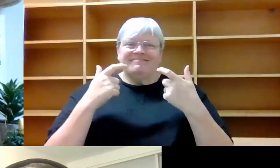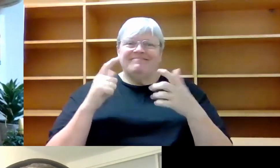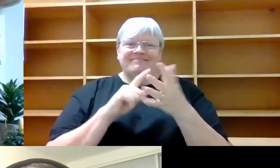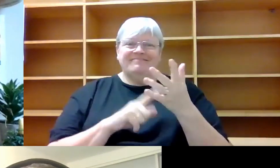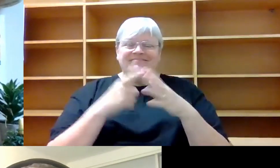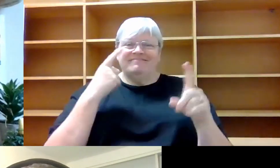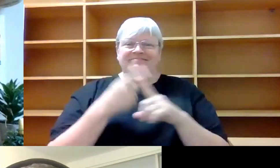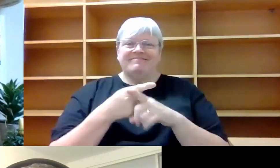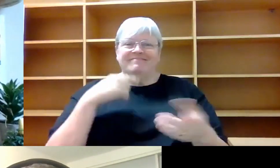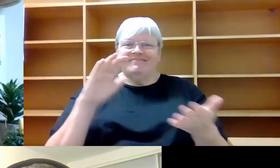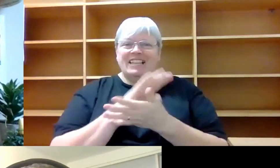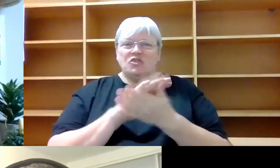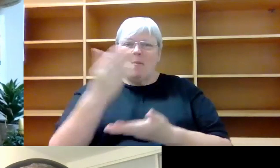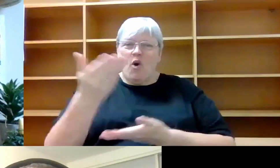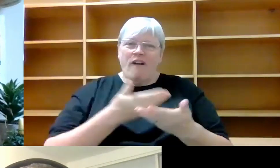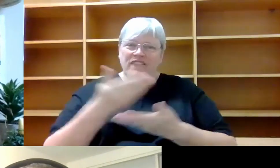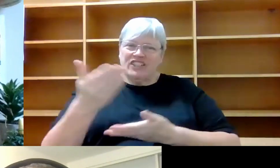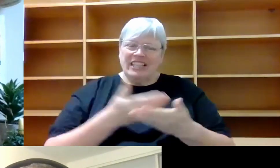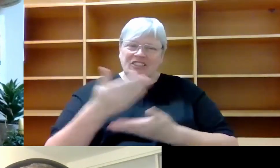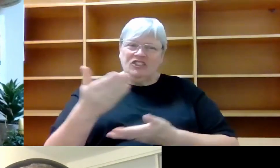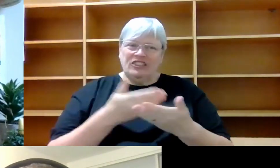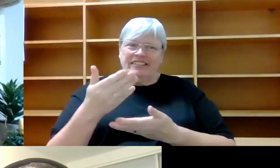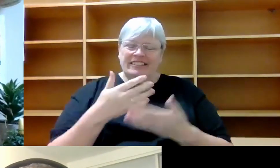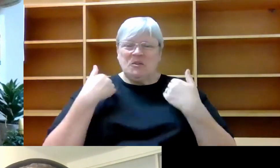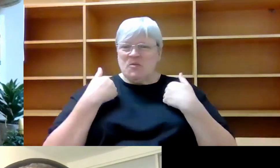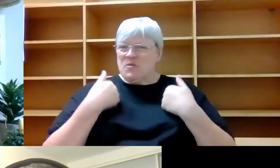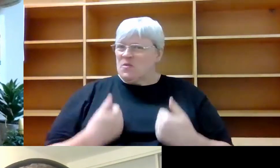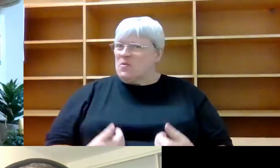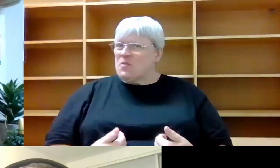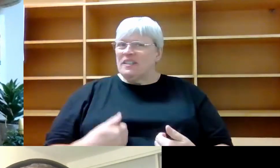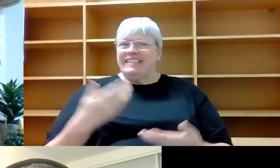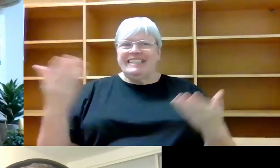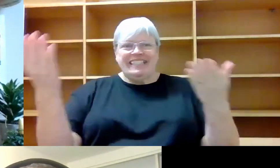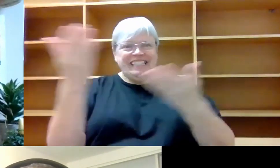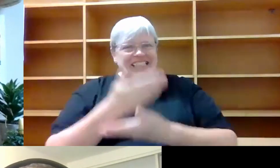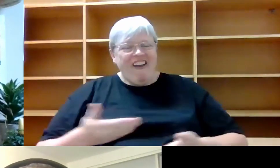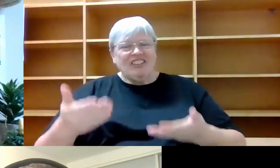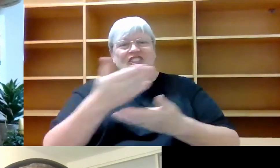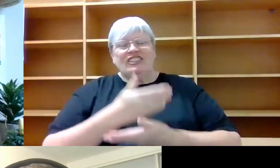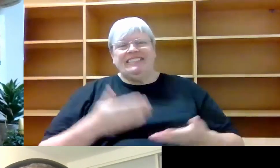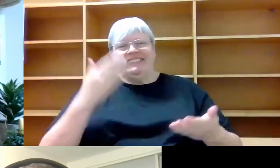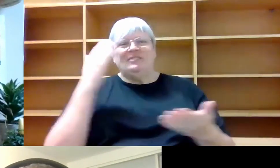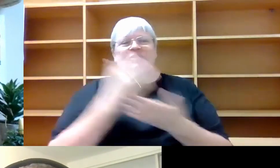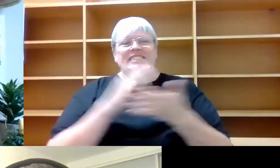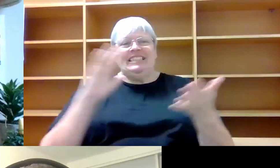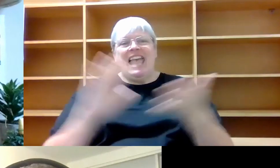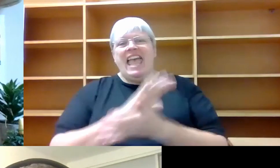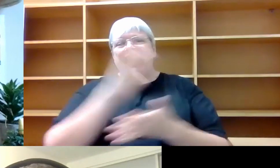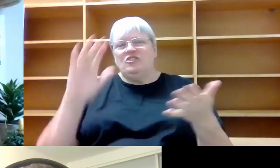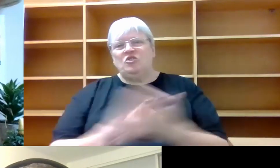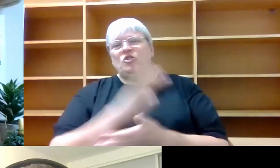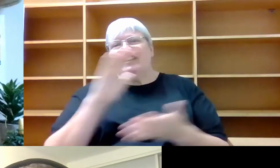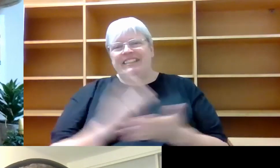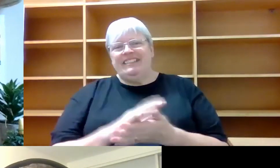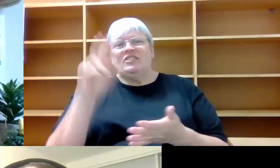an enjoyable conversation and such a kind of rich, open discussion. And I really enjoyed